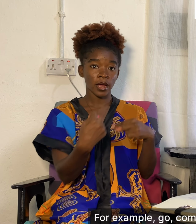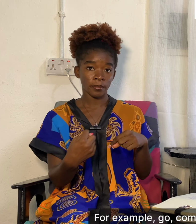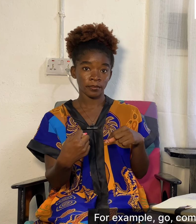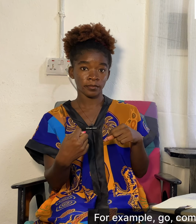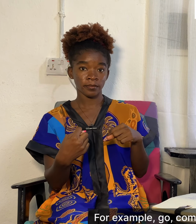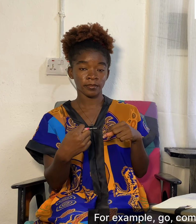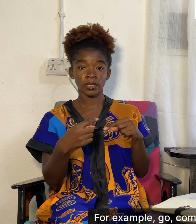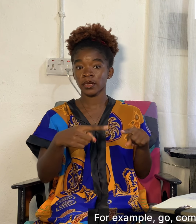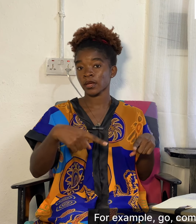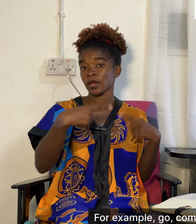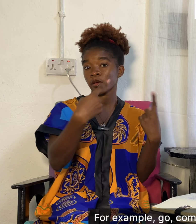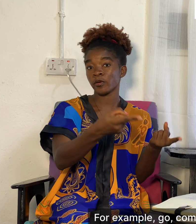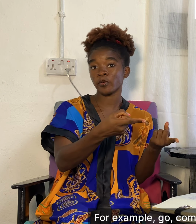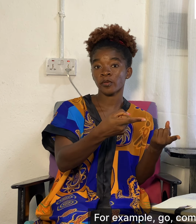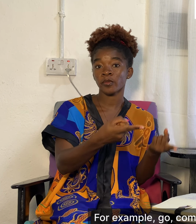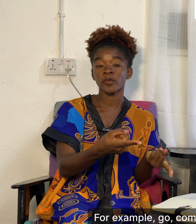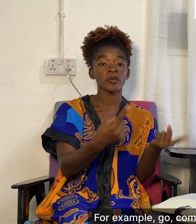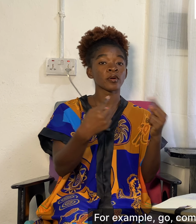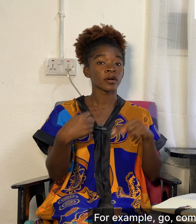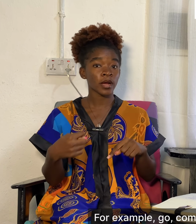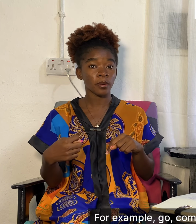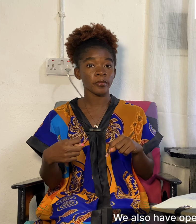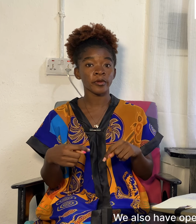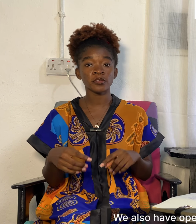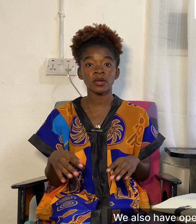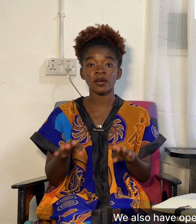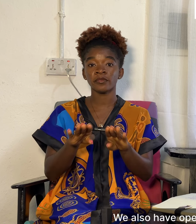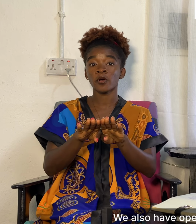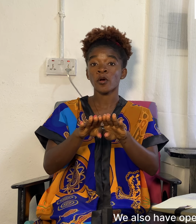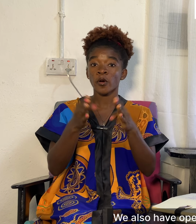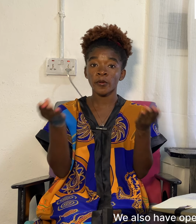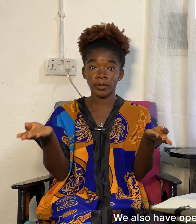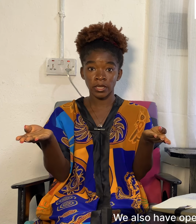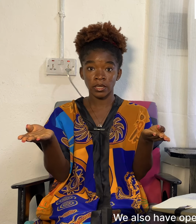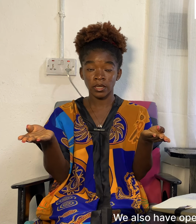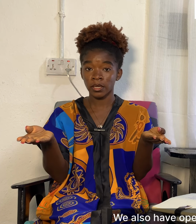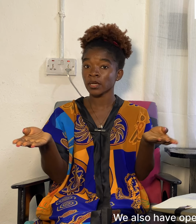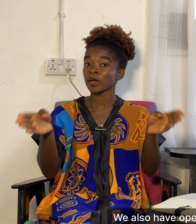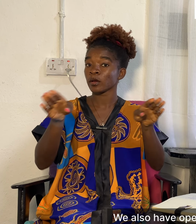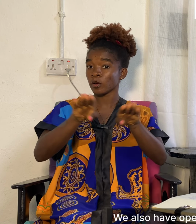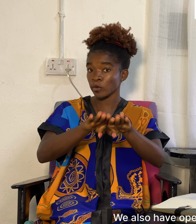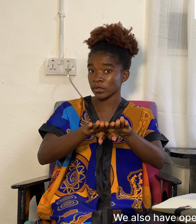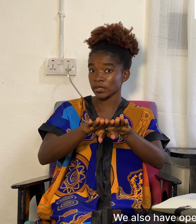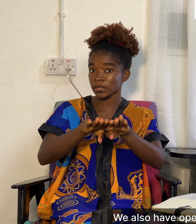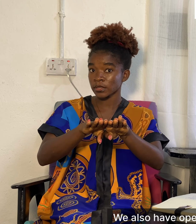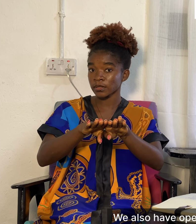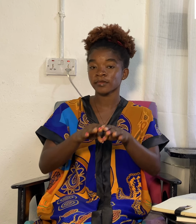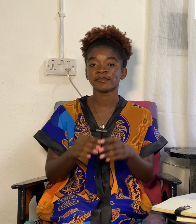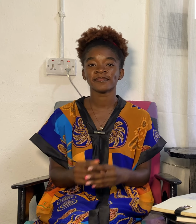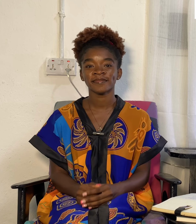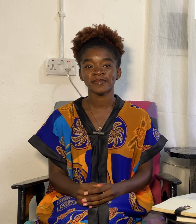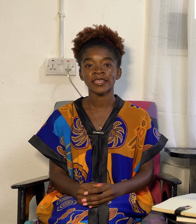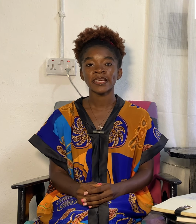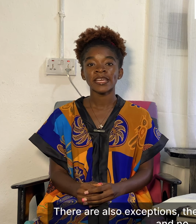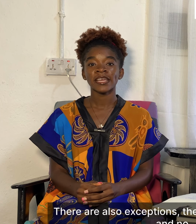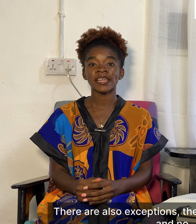come, go, come. We also have open, close. There